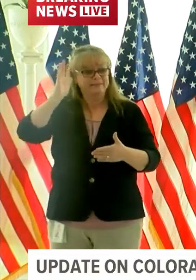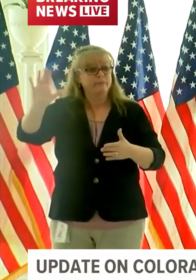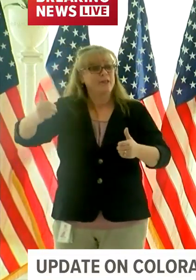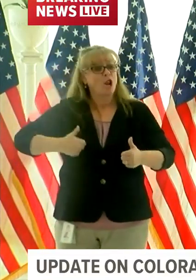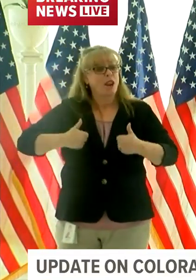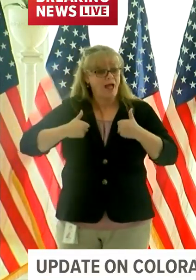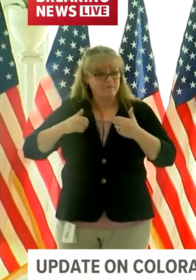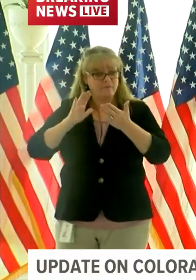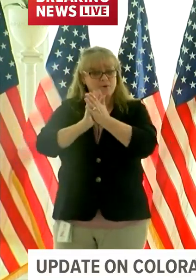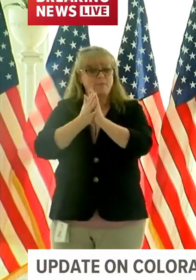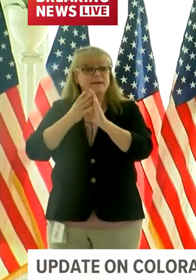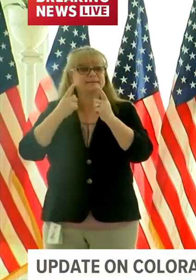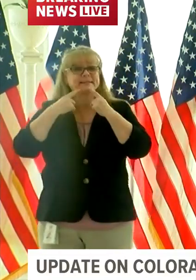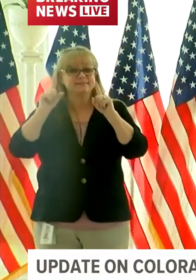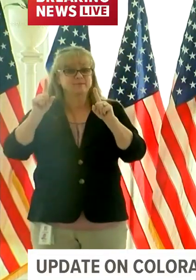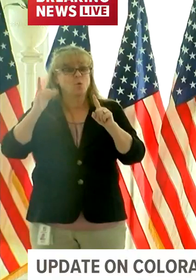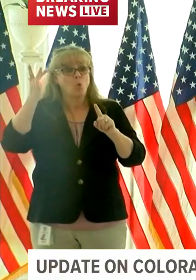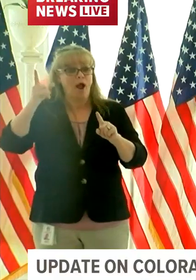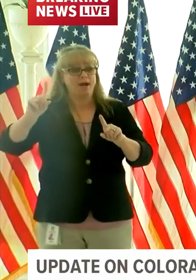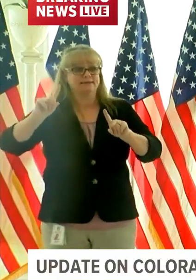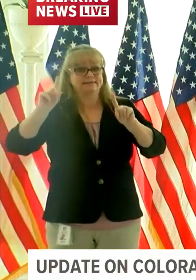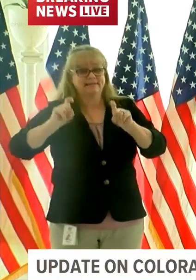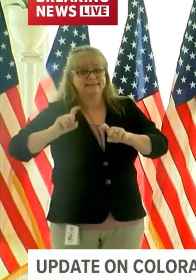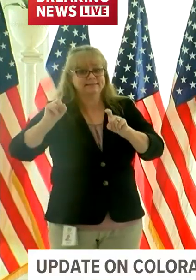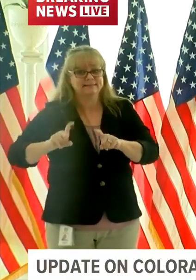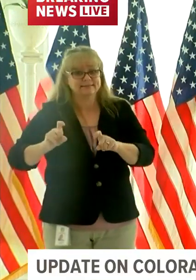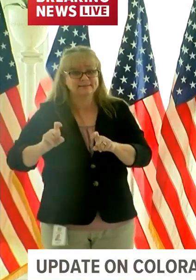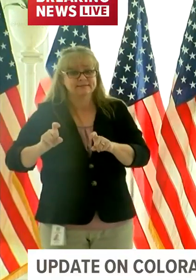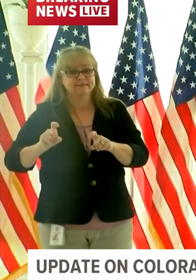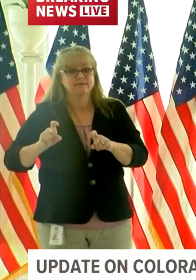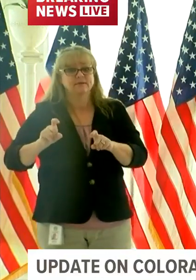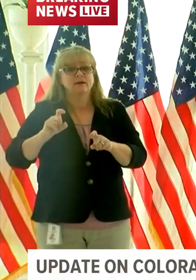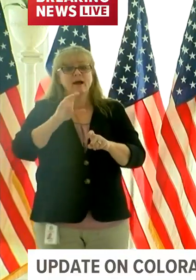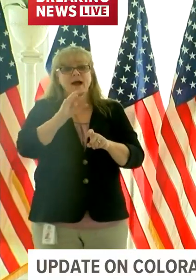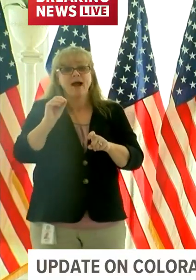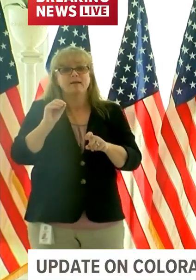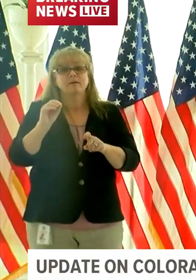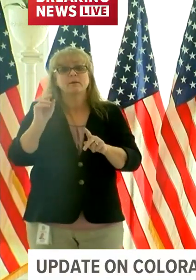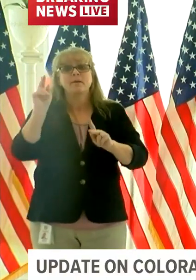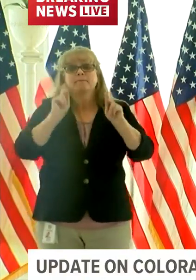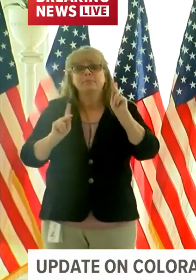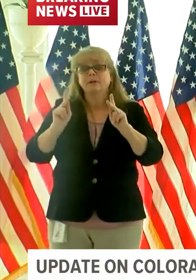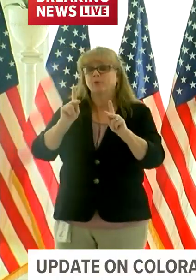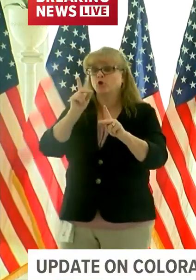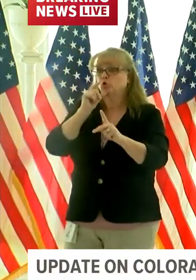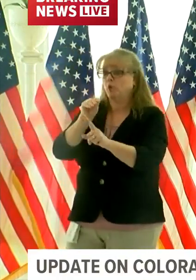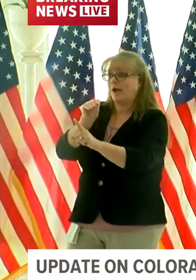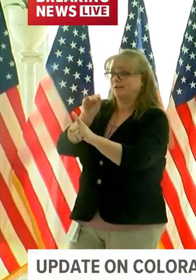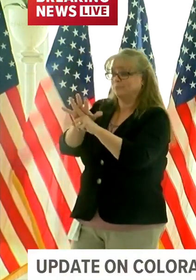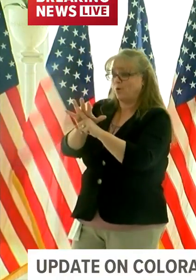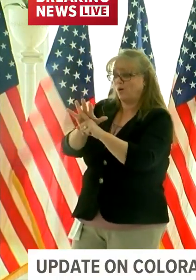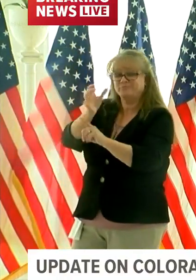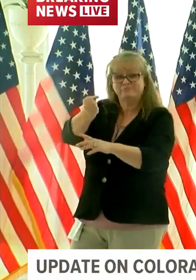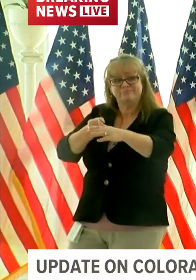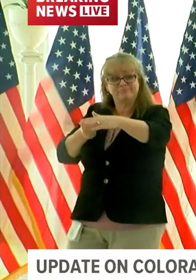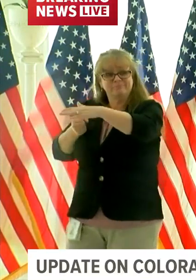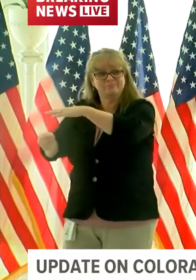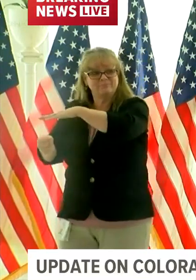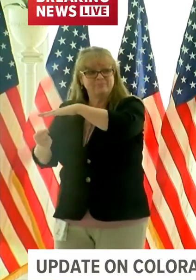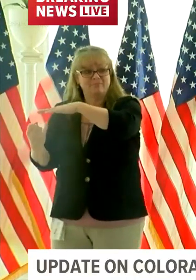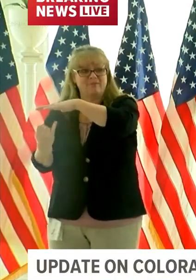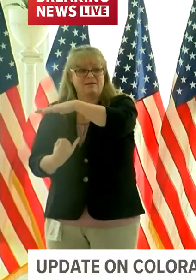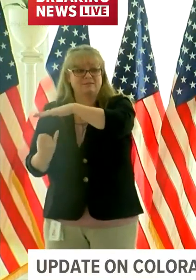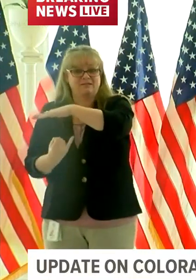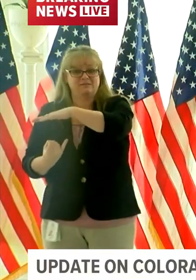with testing comes the isolation of individuals and those who've been exposed. And so, yes, the goal will be for us when